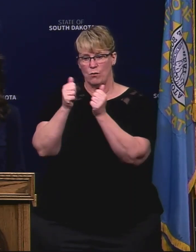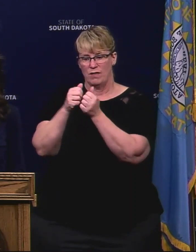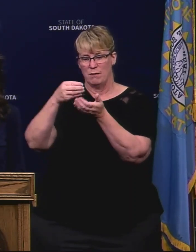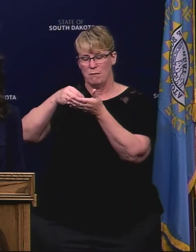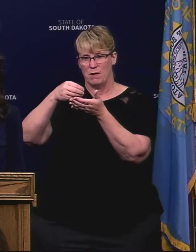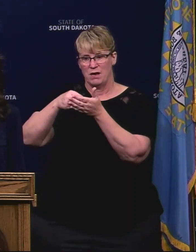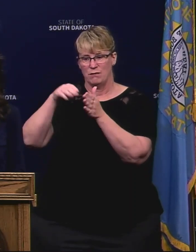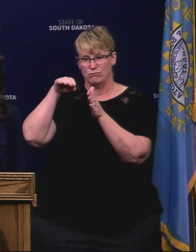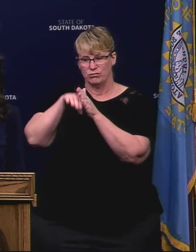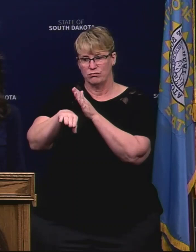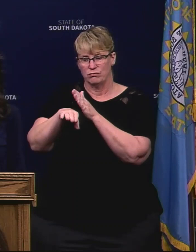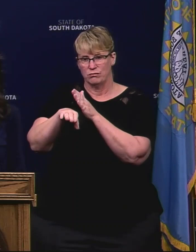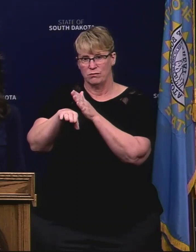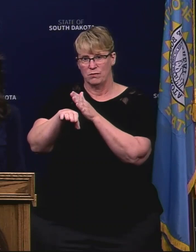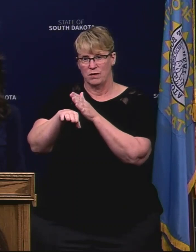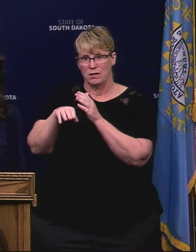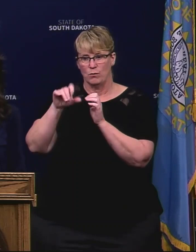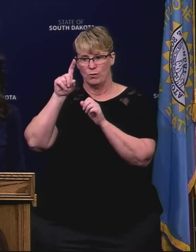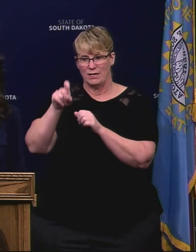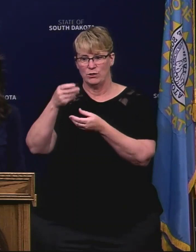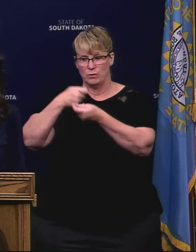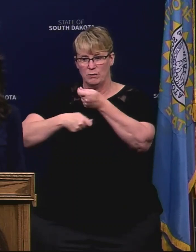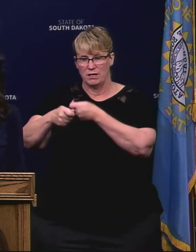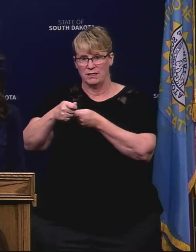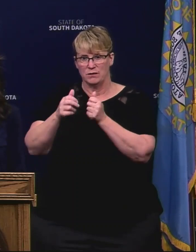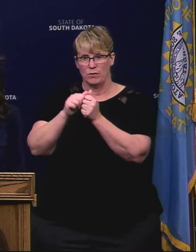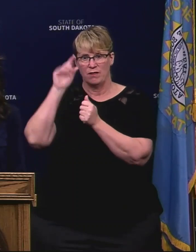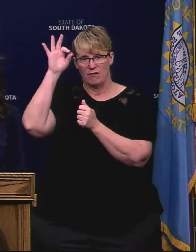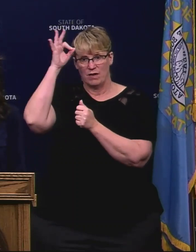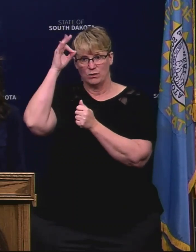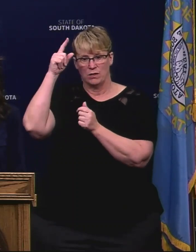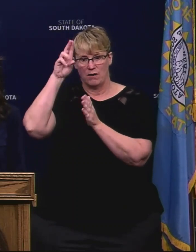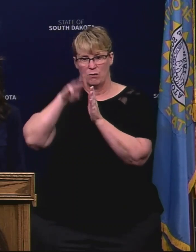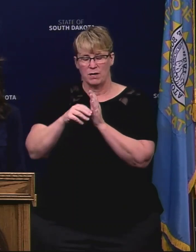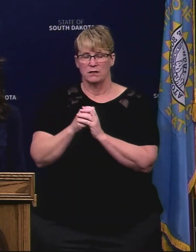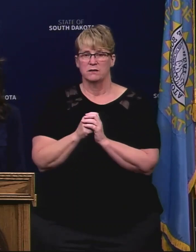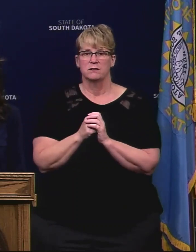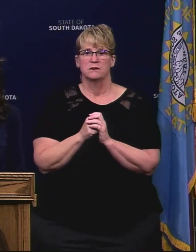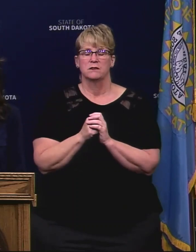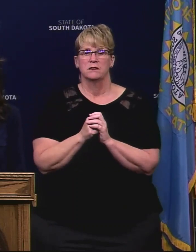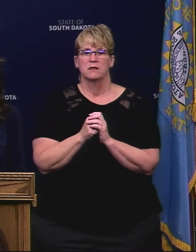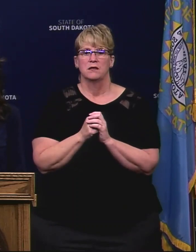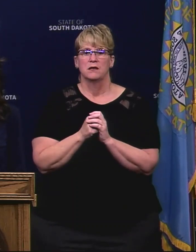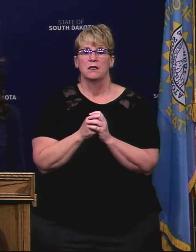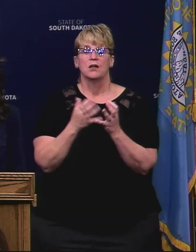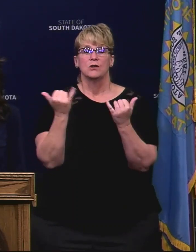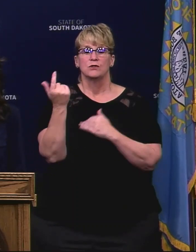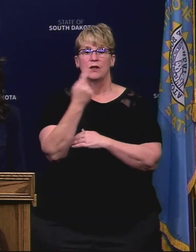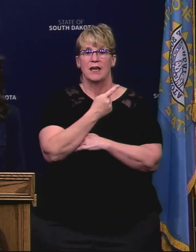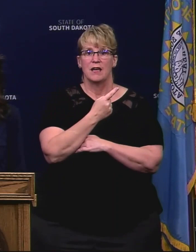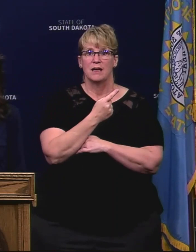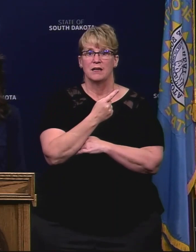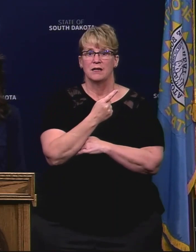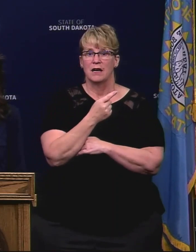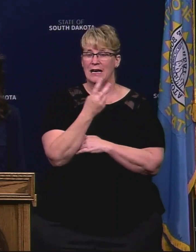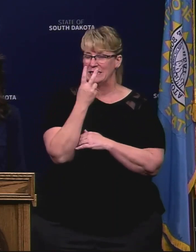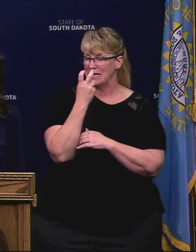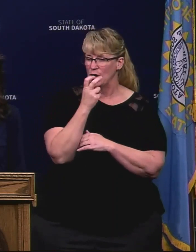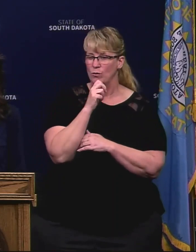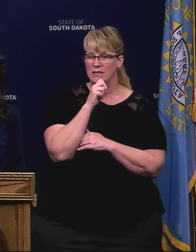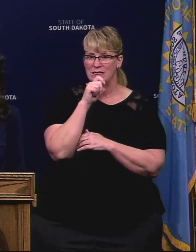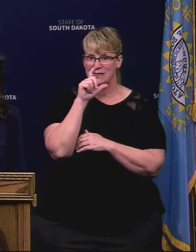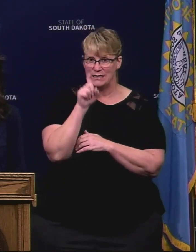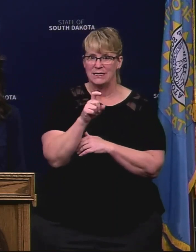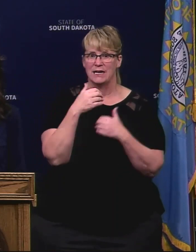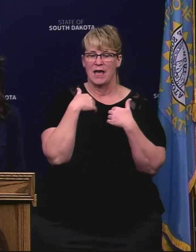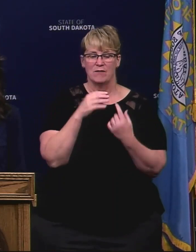granted to us from the federal government. Based on what we know today, we most likely will not need a special session in the month